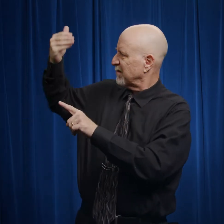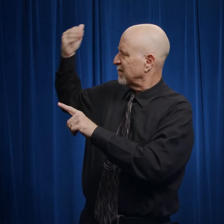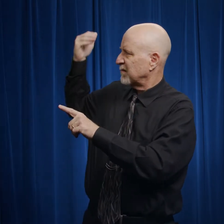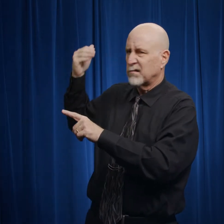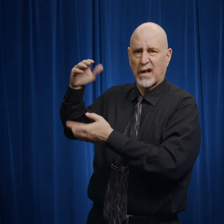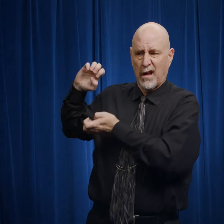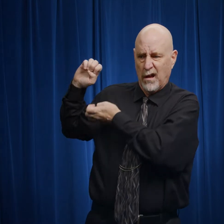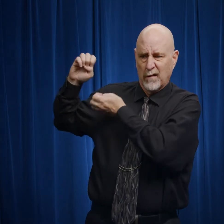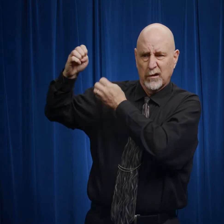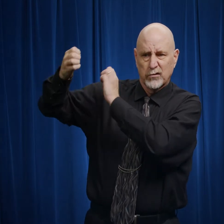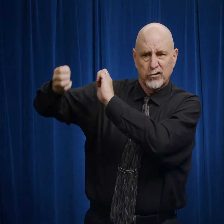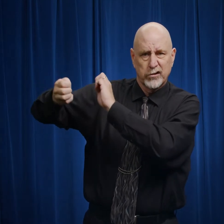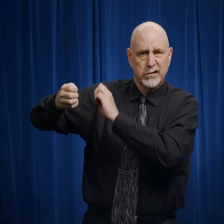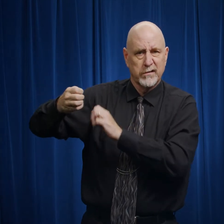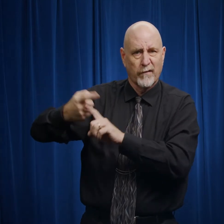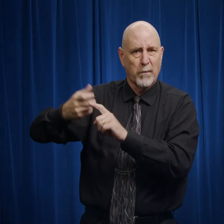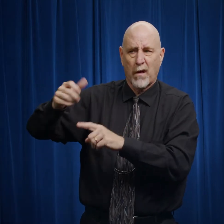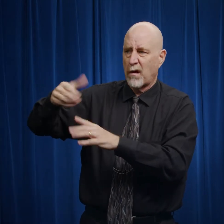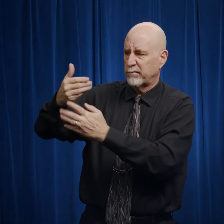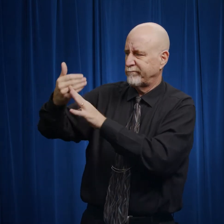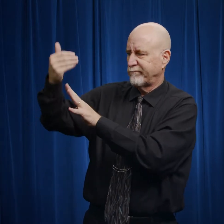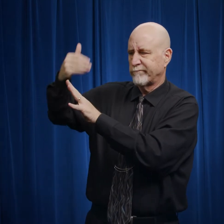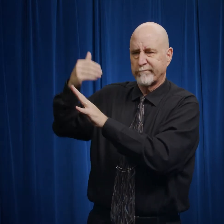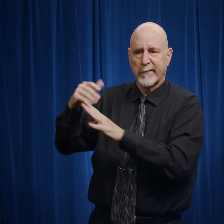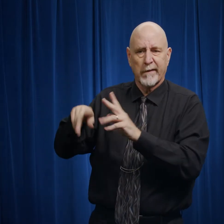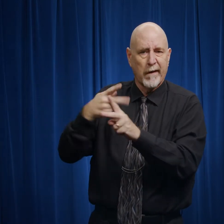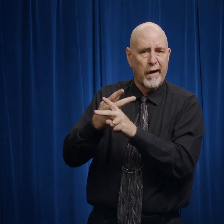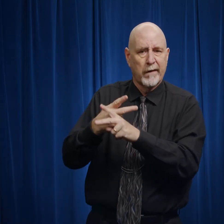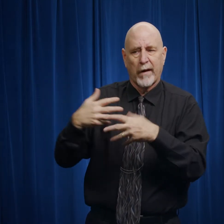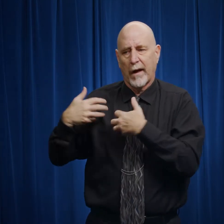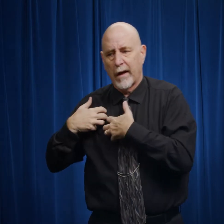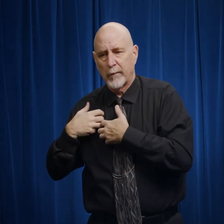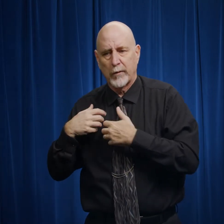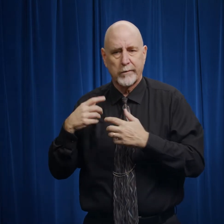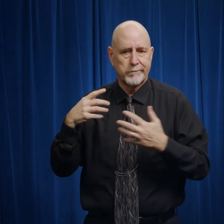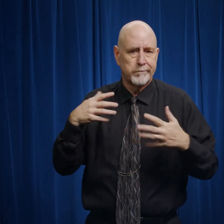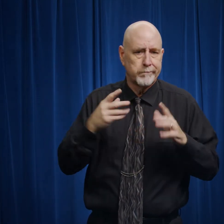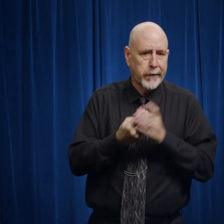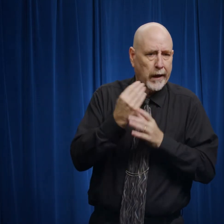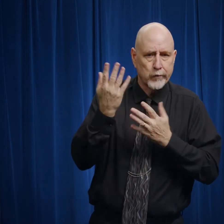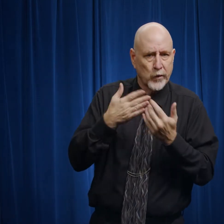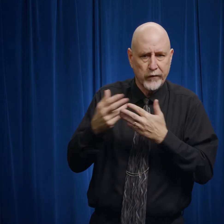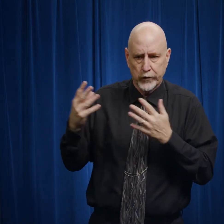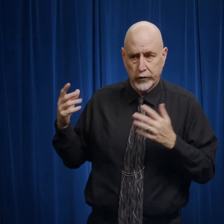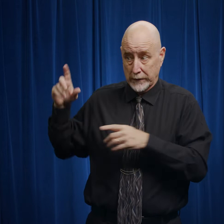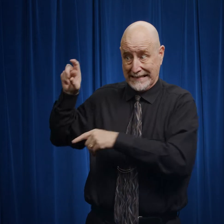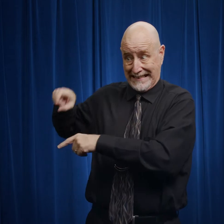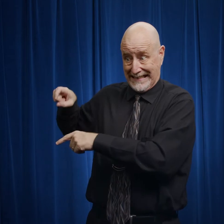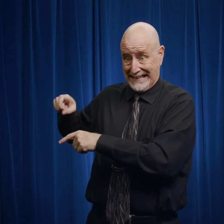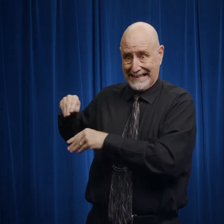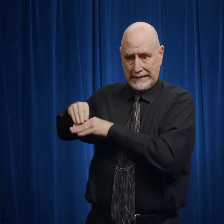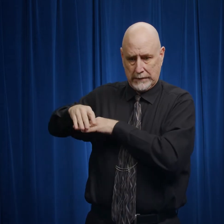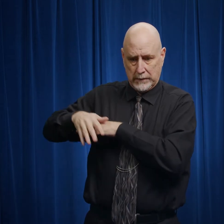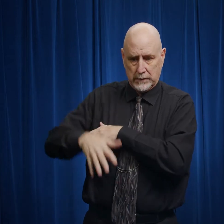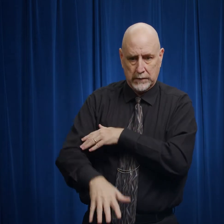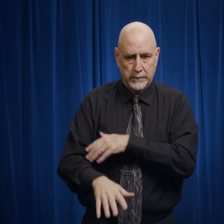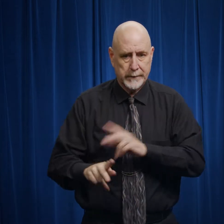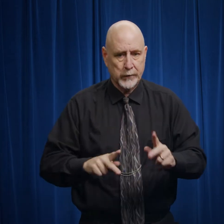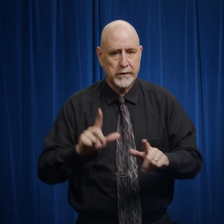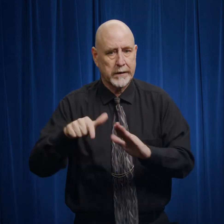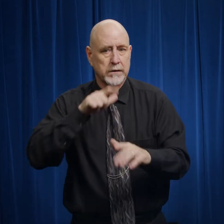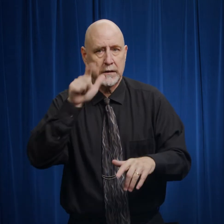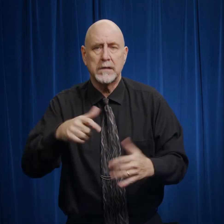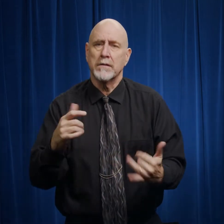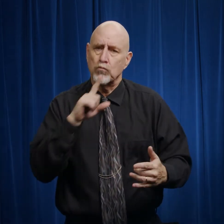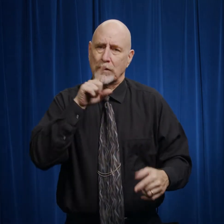not an evolutionary vestige of some former ancestor where it was useful. It's